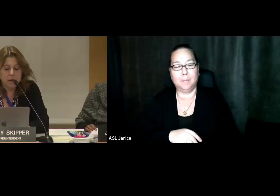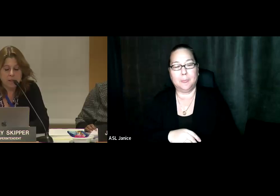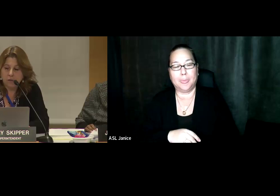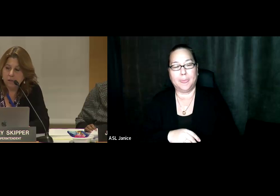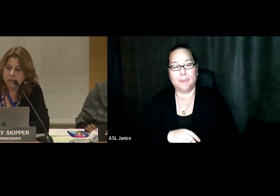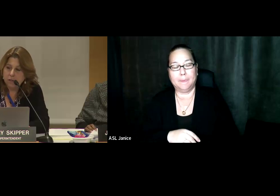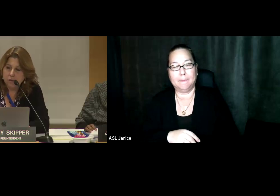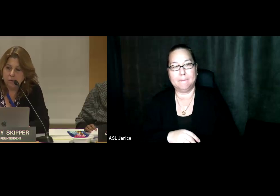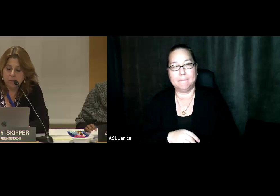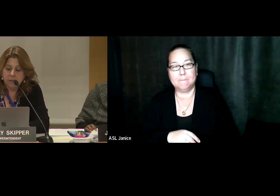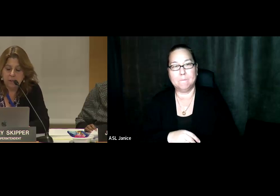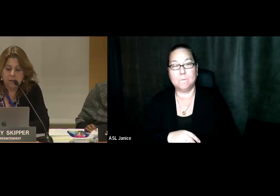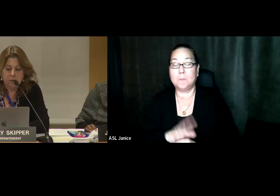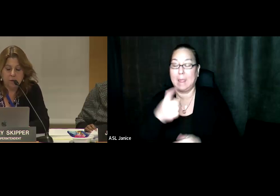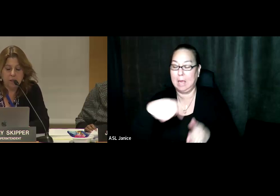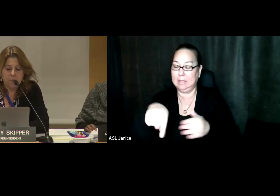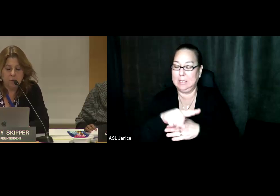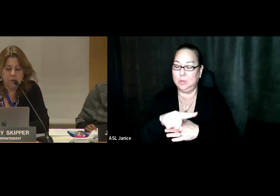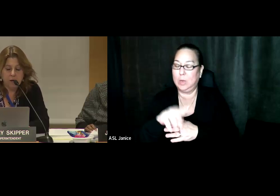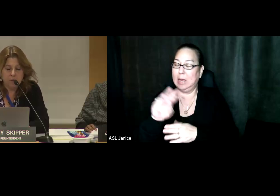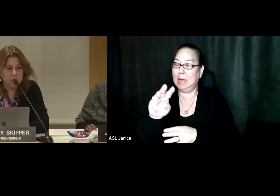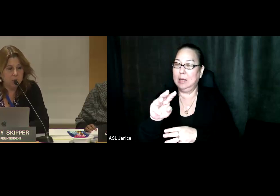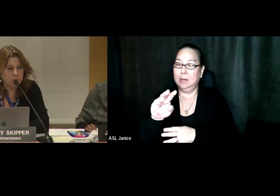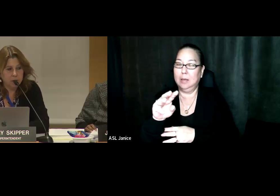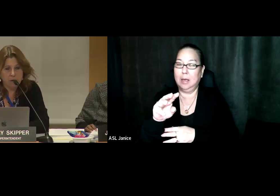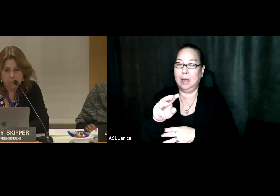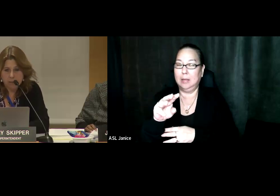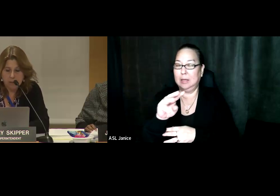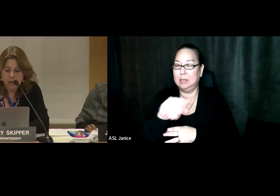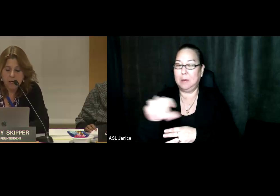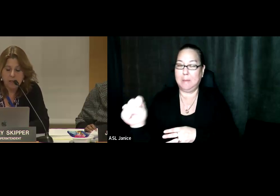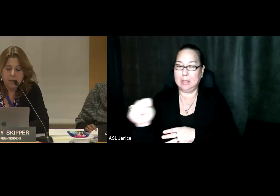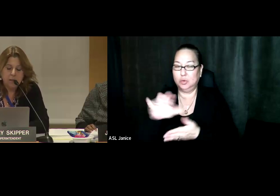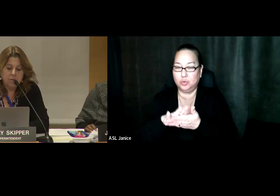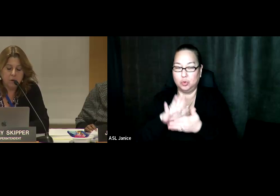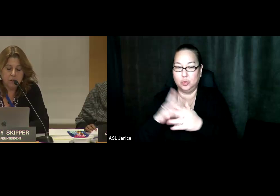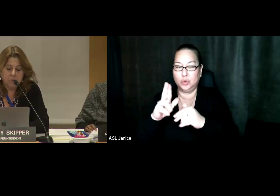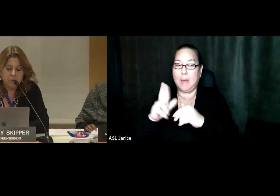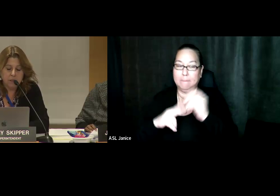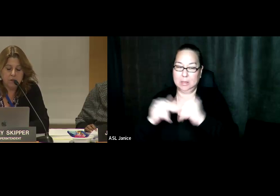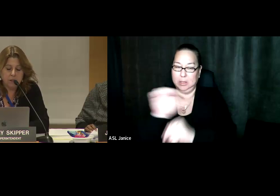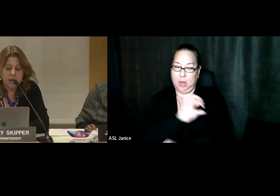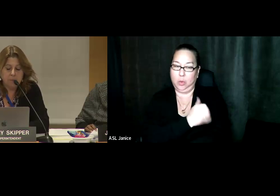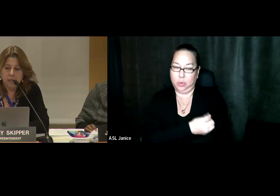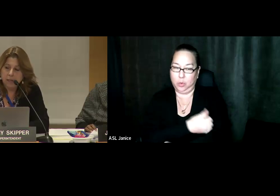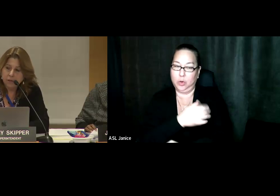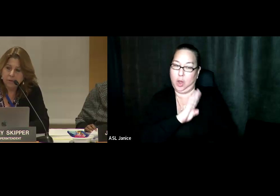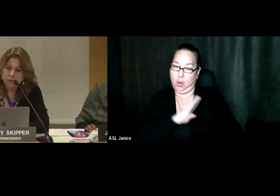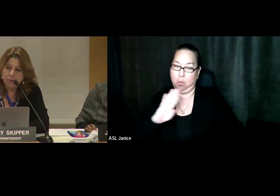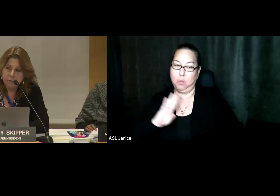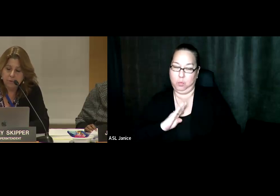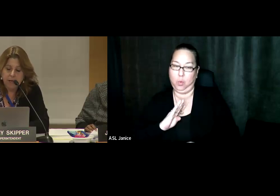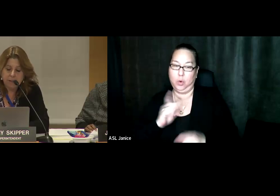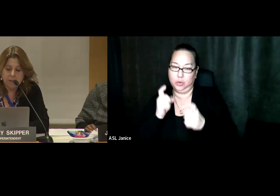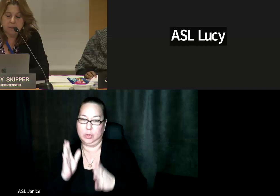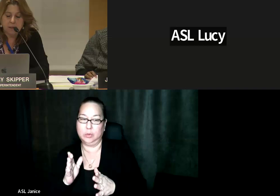Last week, the Massachusetts Schools Building Authority Board of Directors, or what we call MSBA, voted to move the district's application